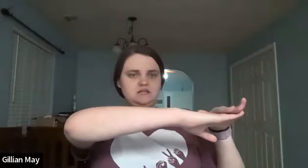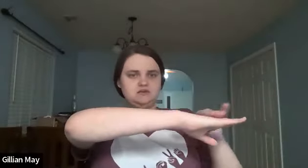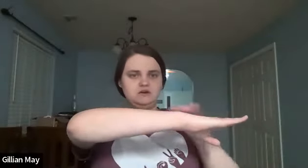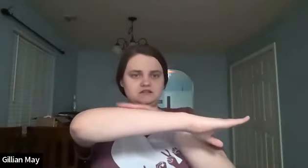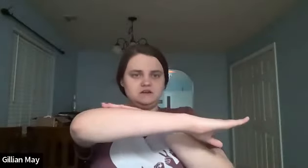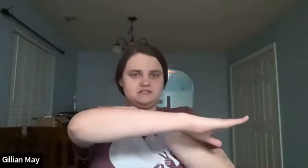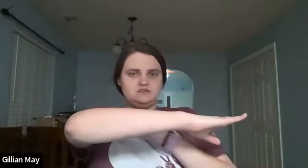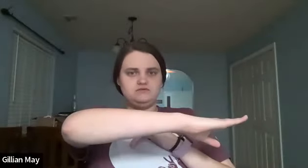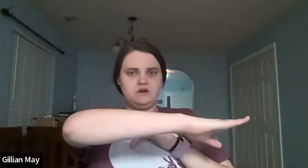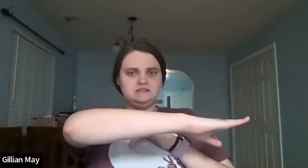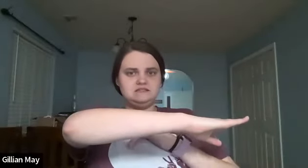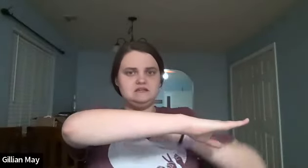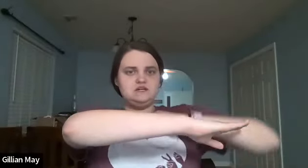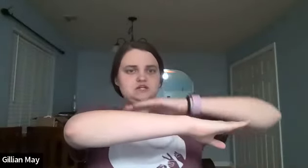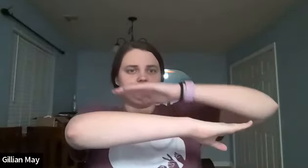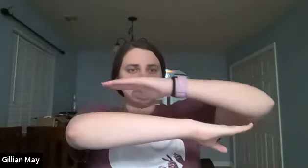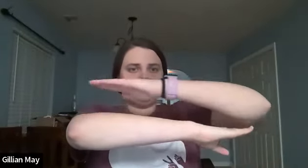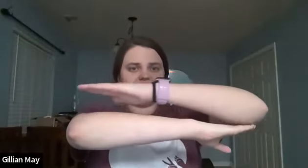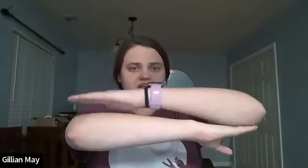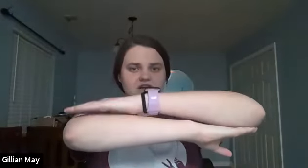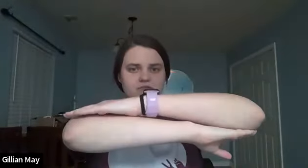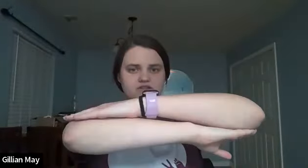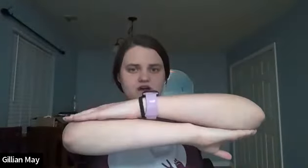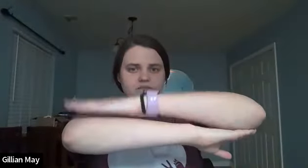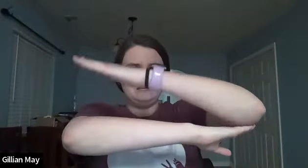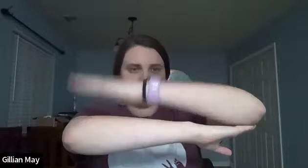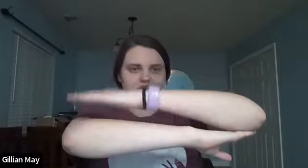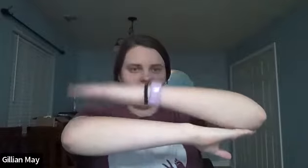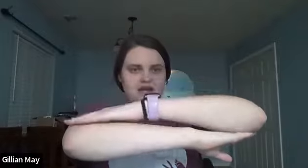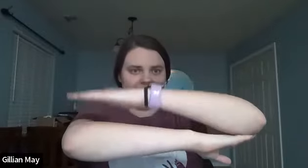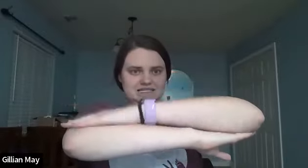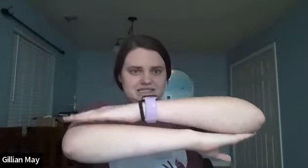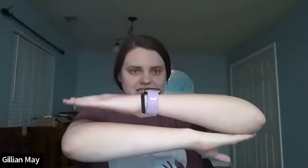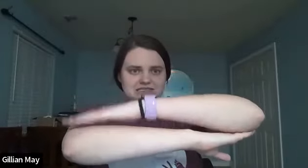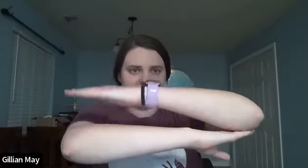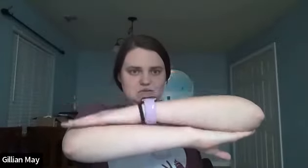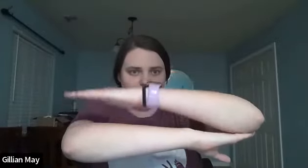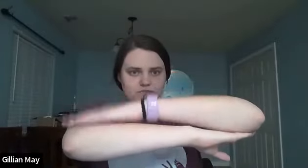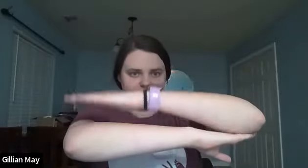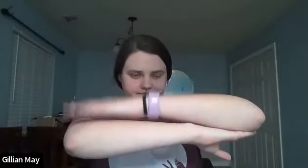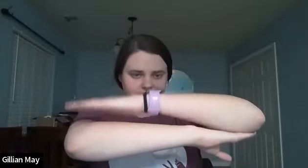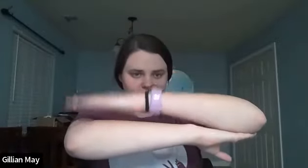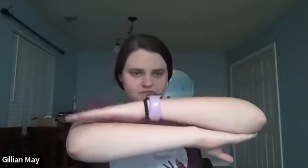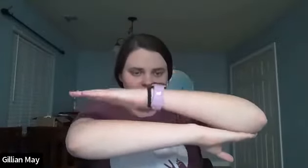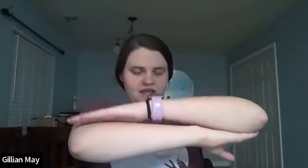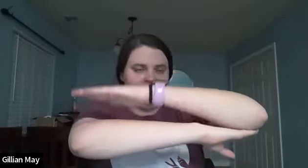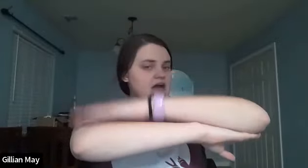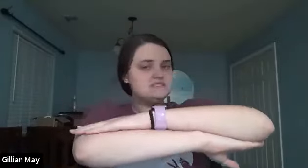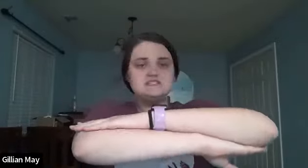your non-dominant across. Your dominant is going to come on top and is going to pat it. Table. And this is going to